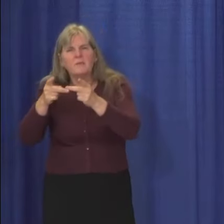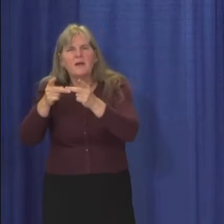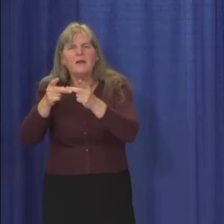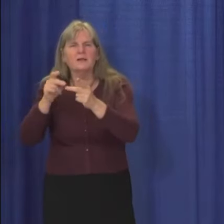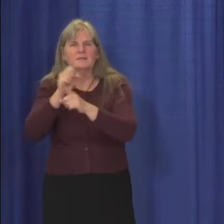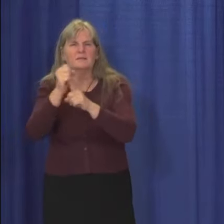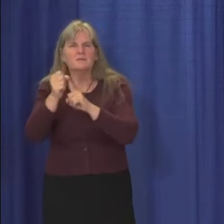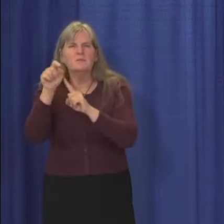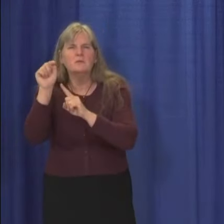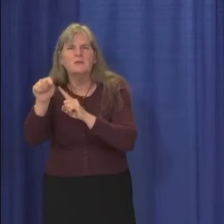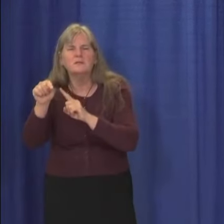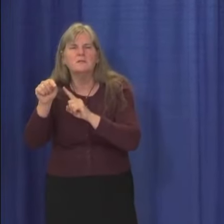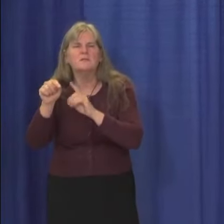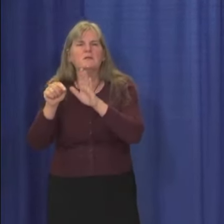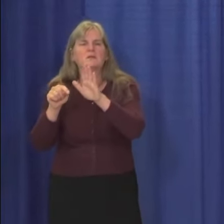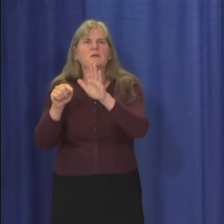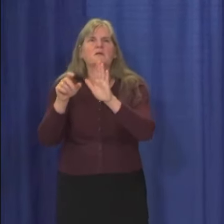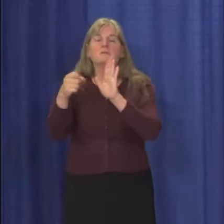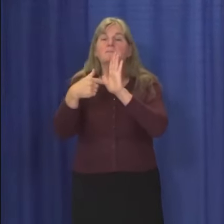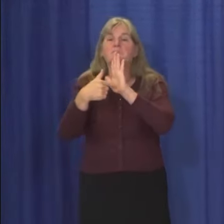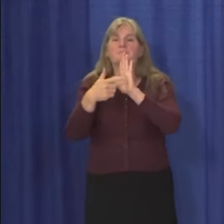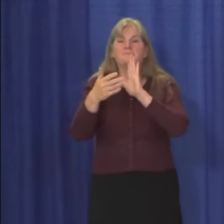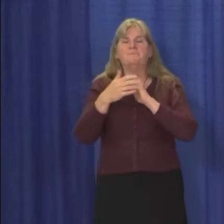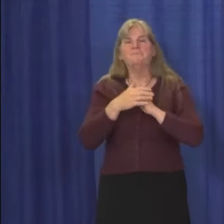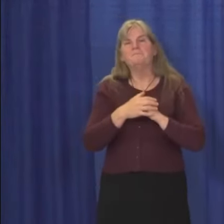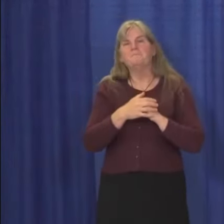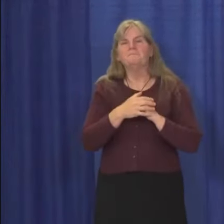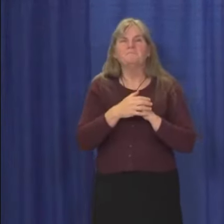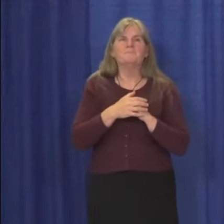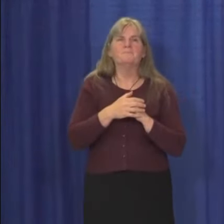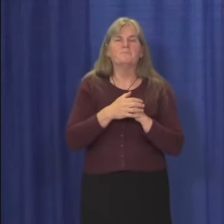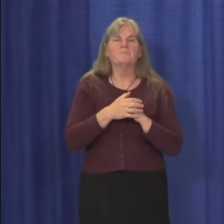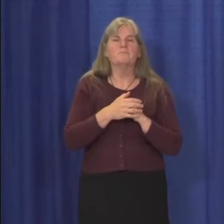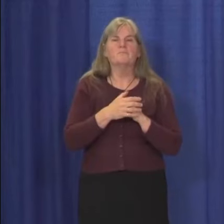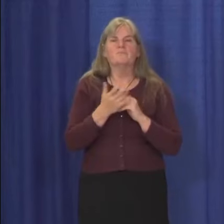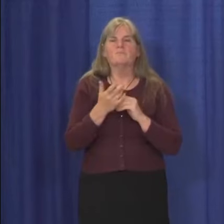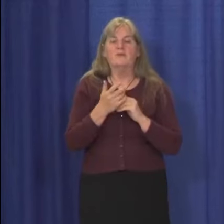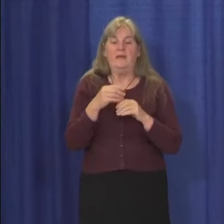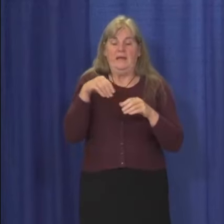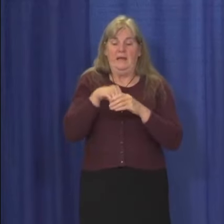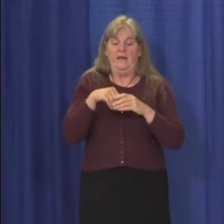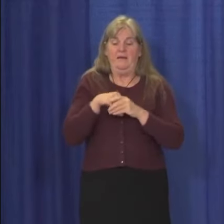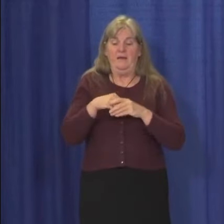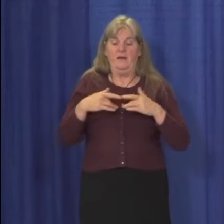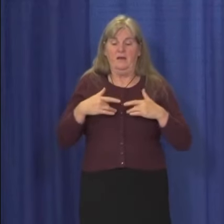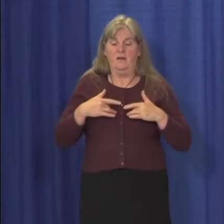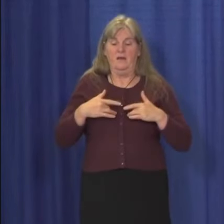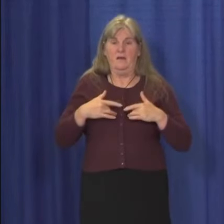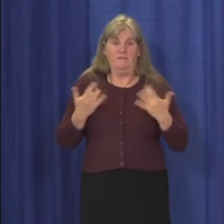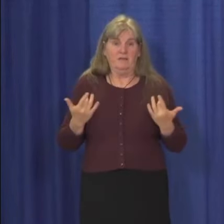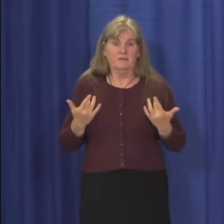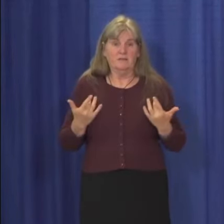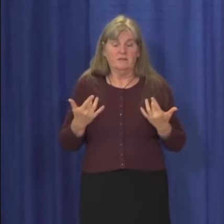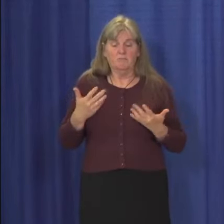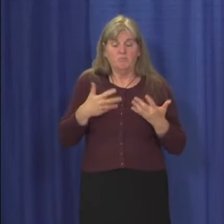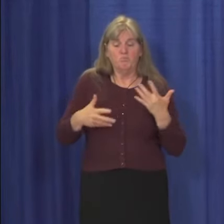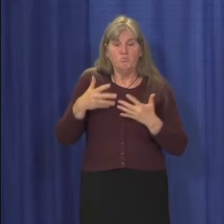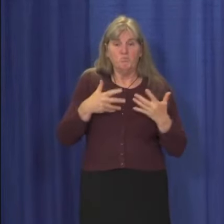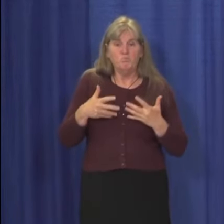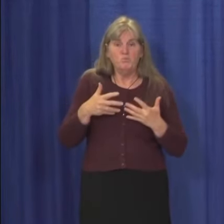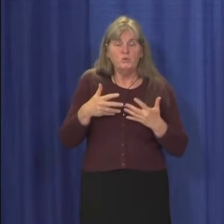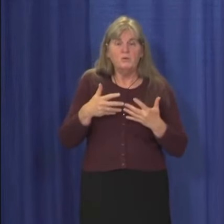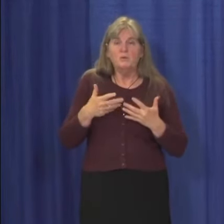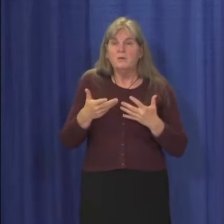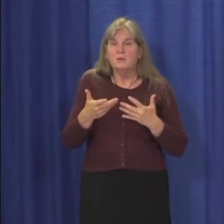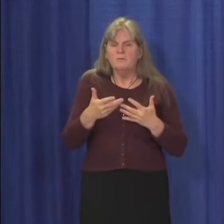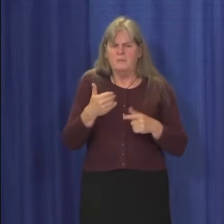so it may be, so for instance, the types of indoor gatherings where you may